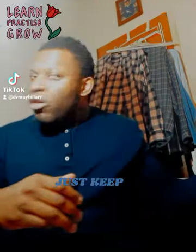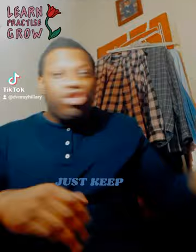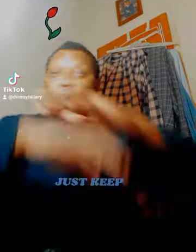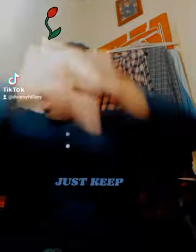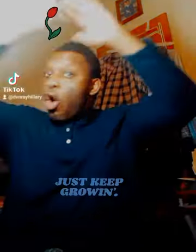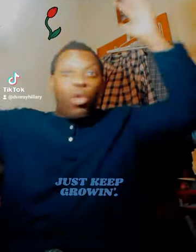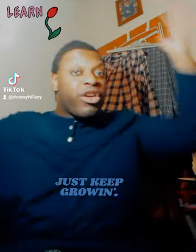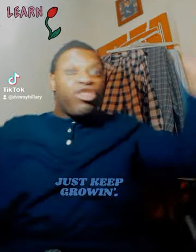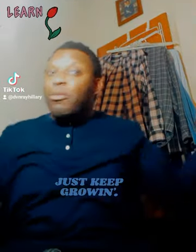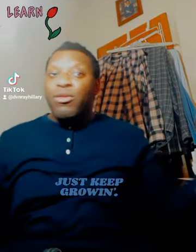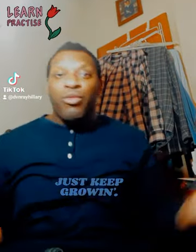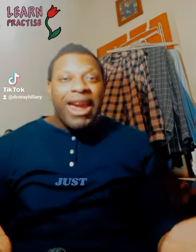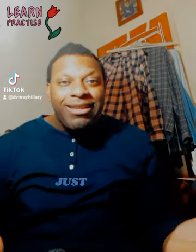the whole human race?